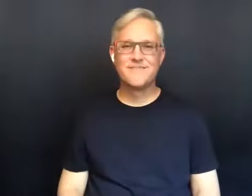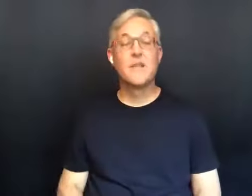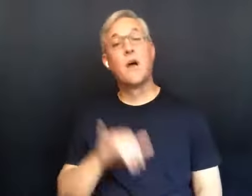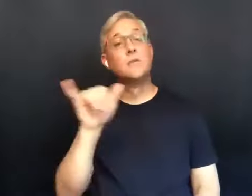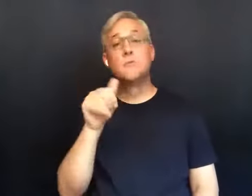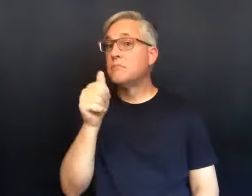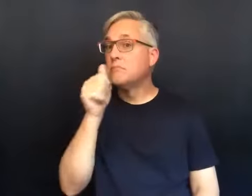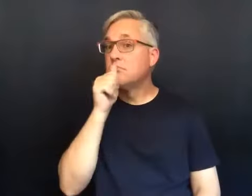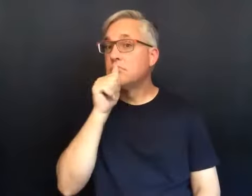level.